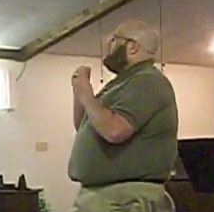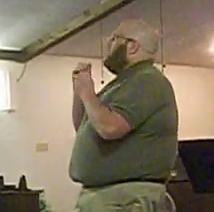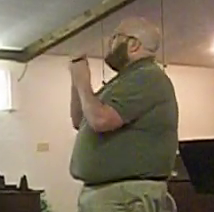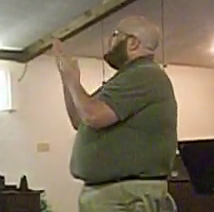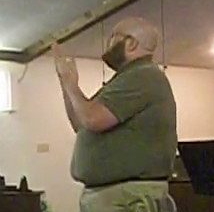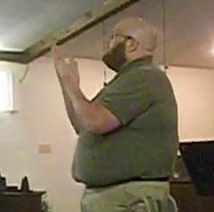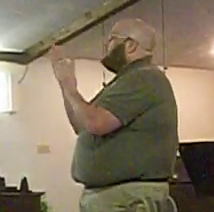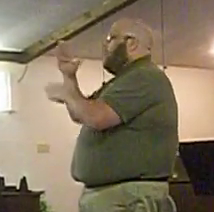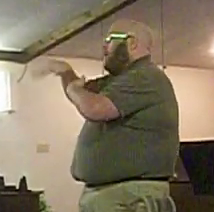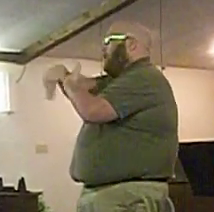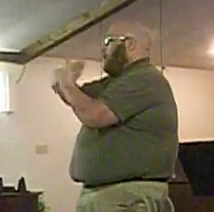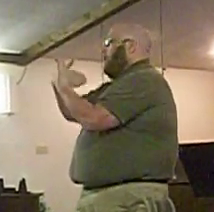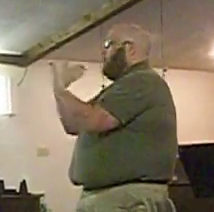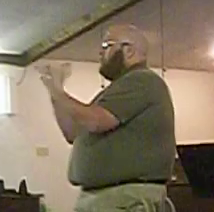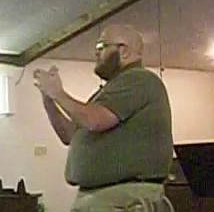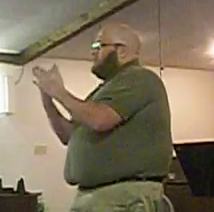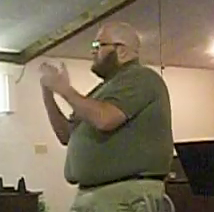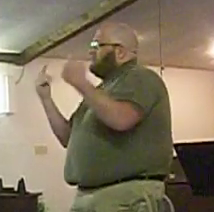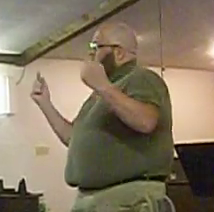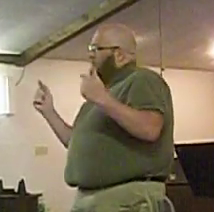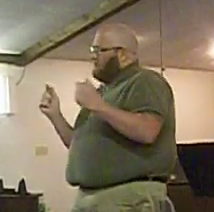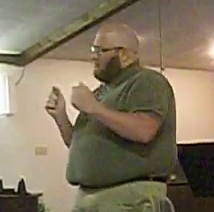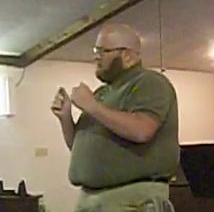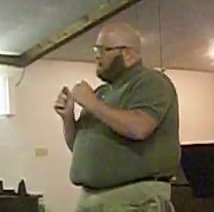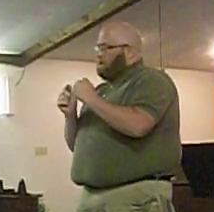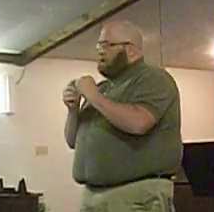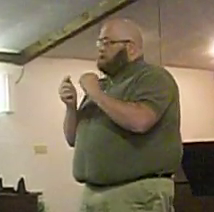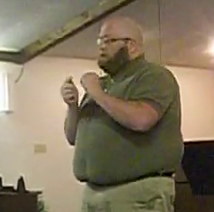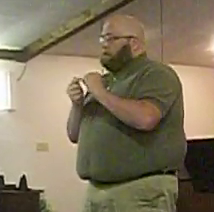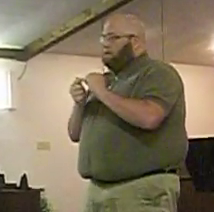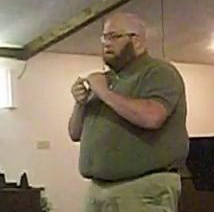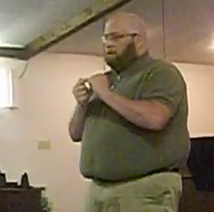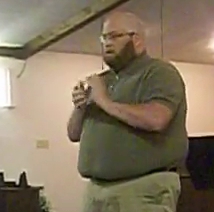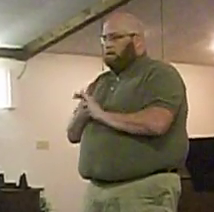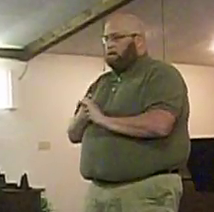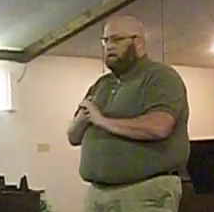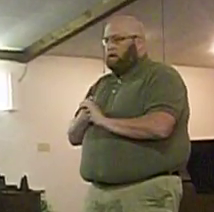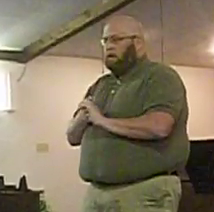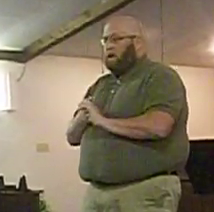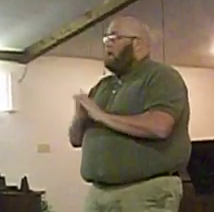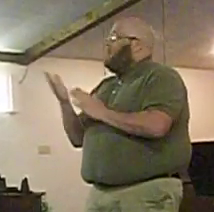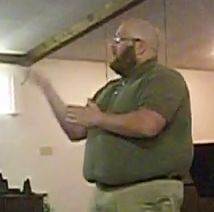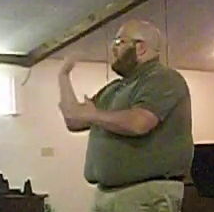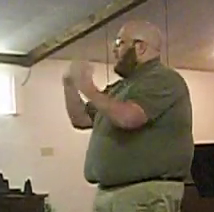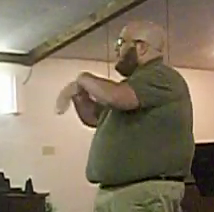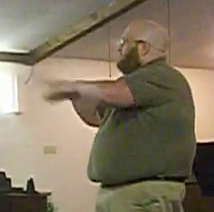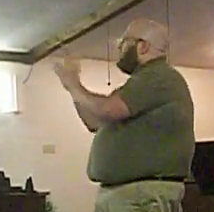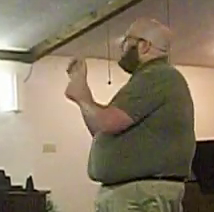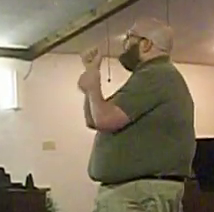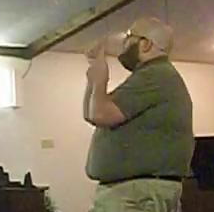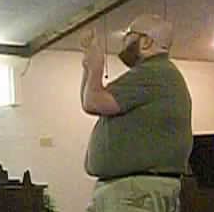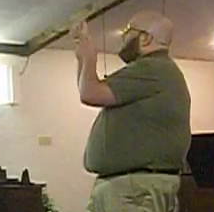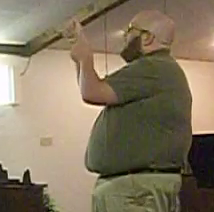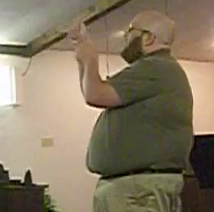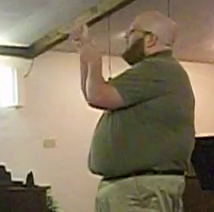was right